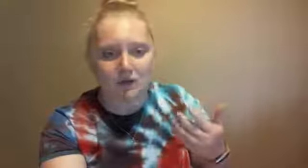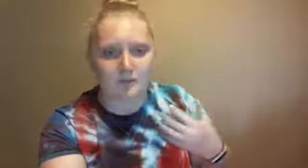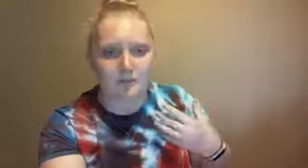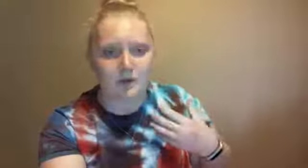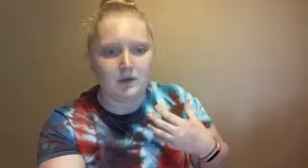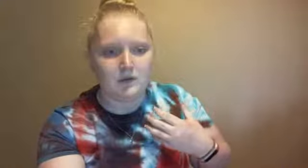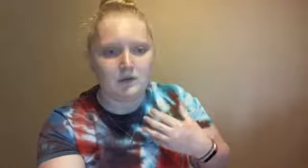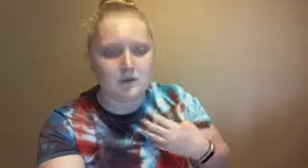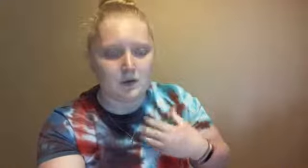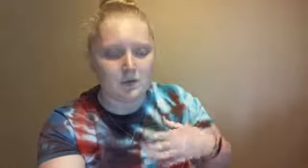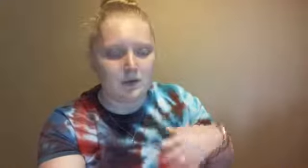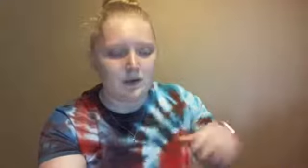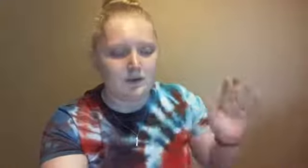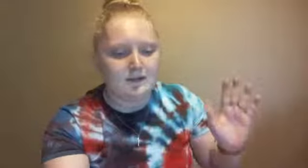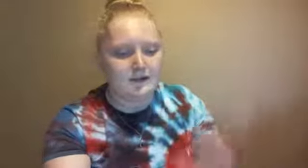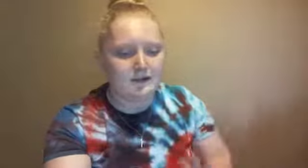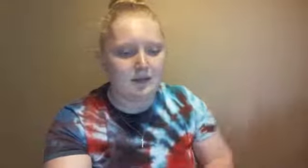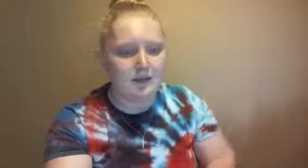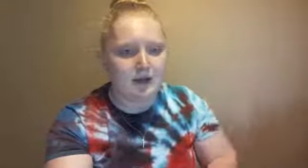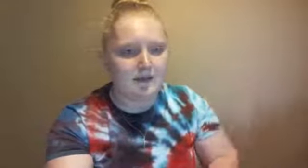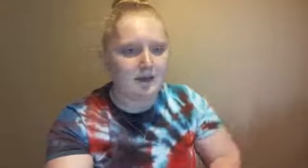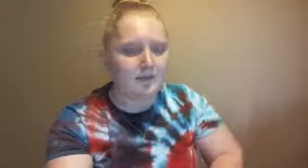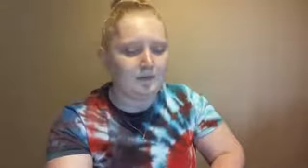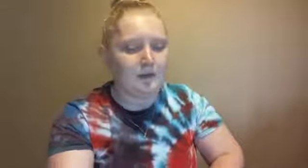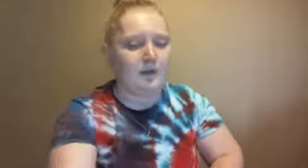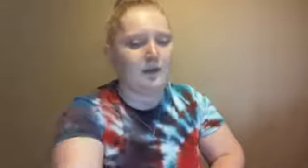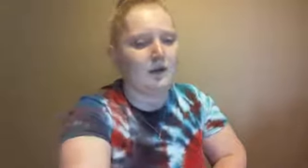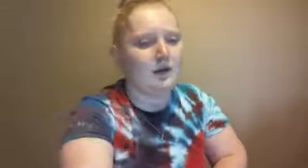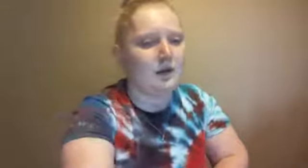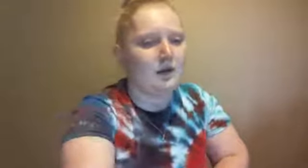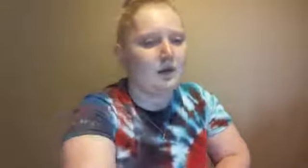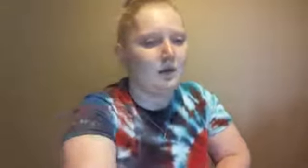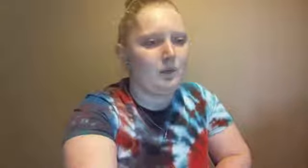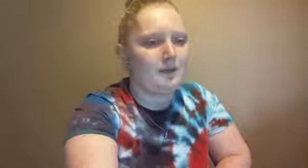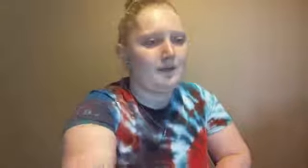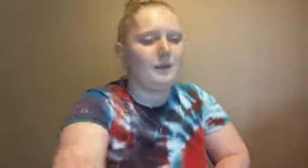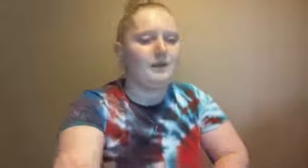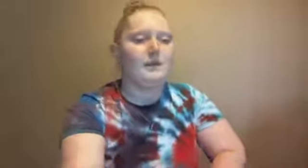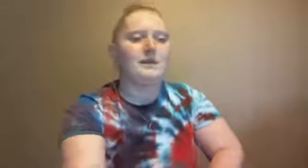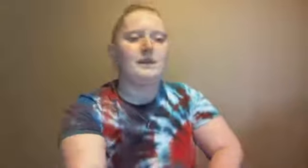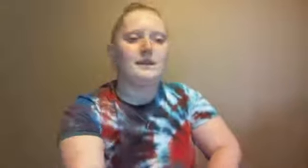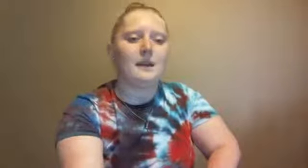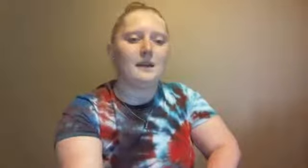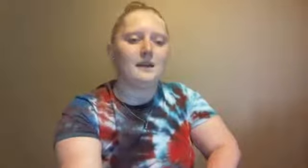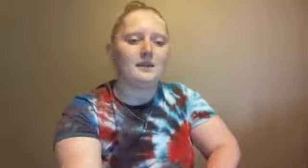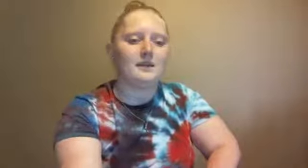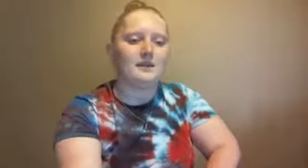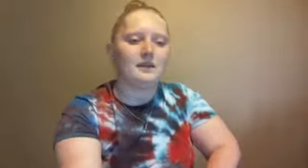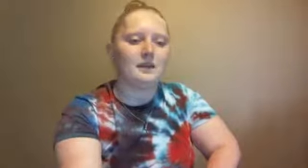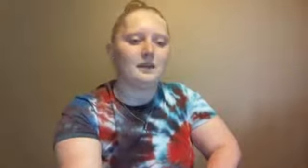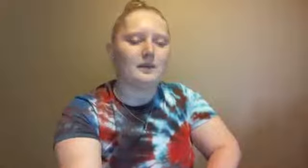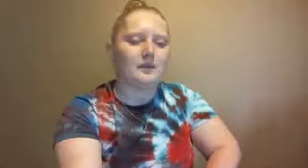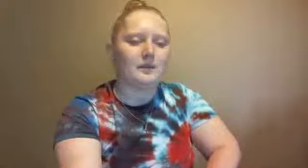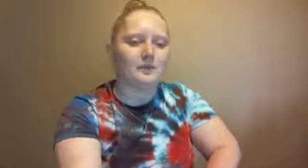song. So see if you guys can follow along with some of the signs.